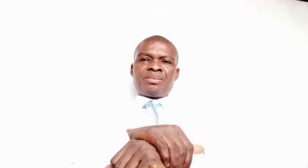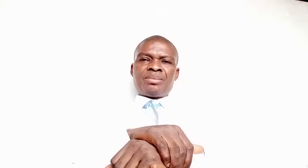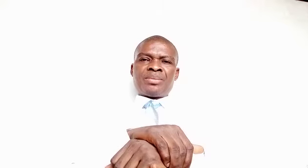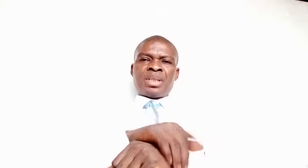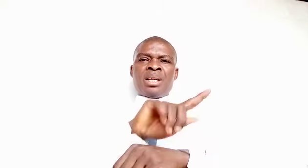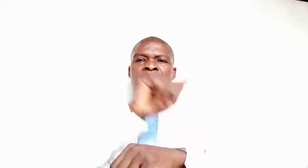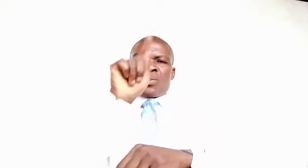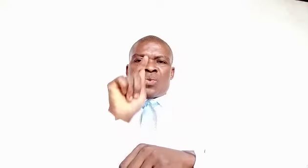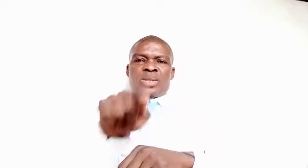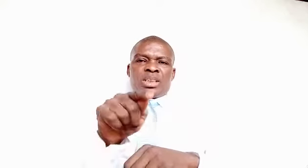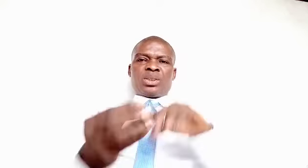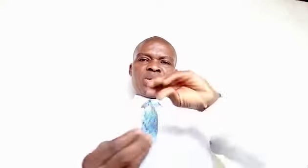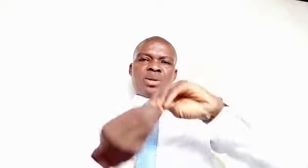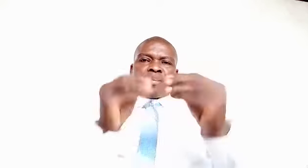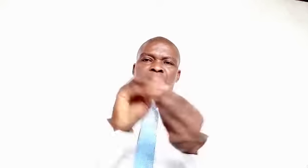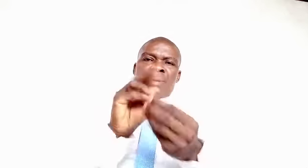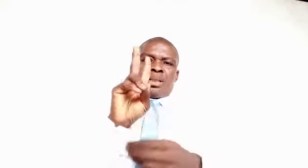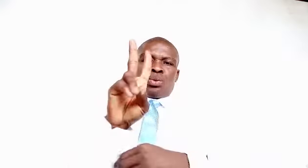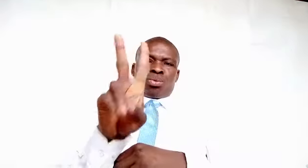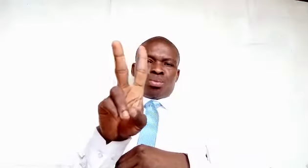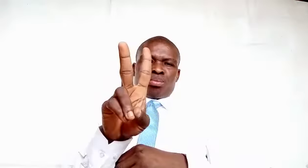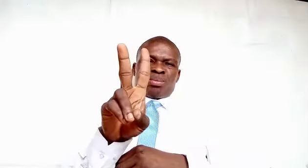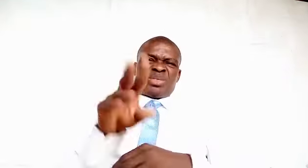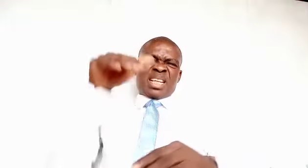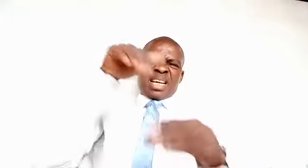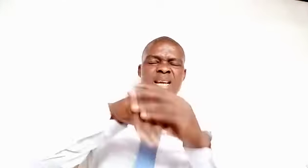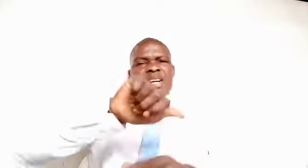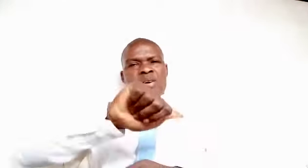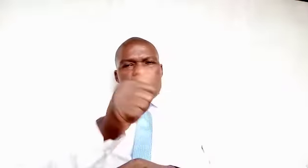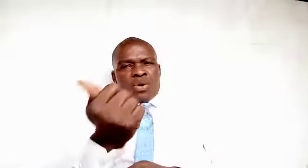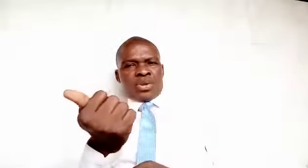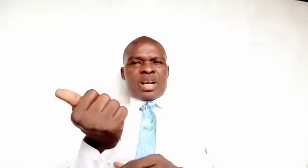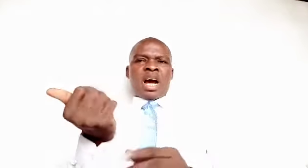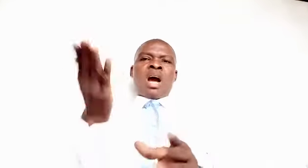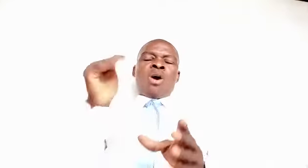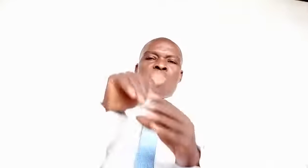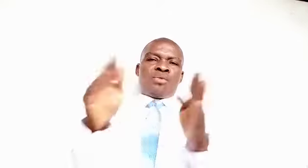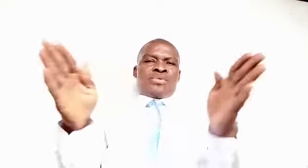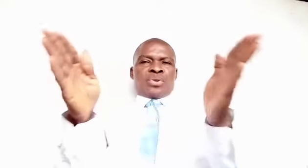Question number two. In order of closeness to the sun,